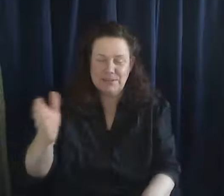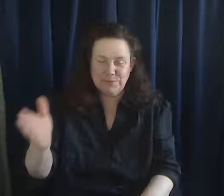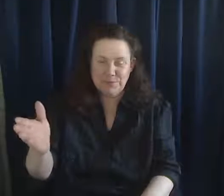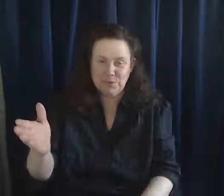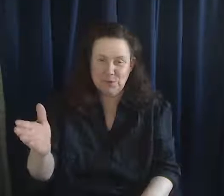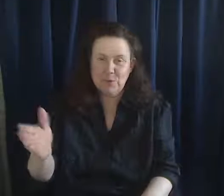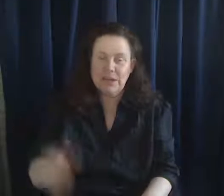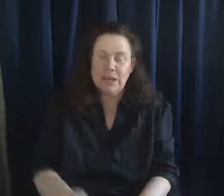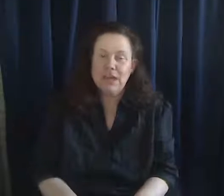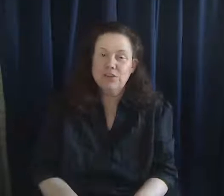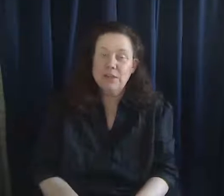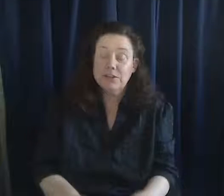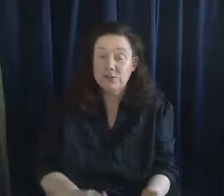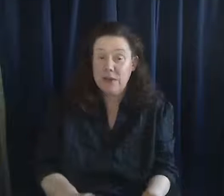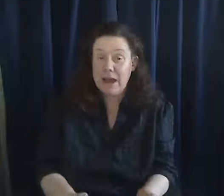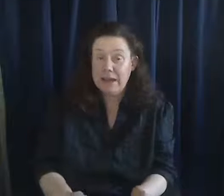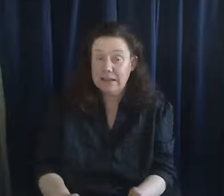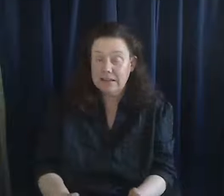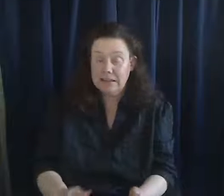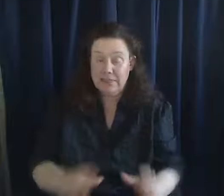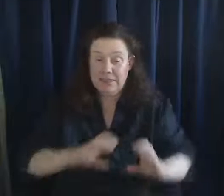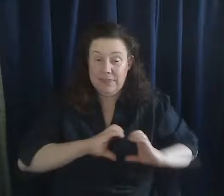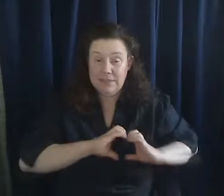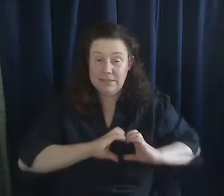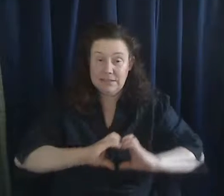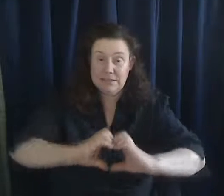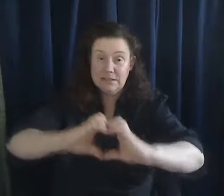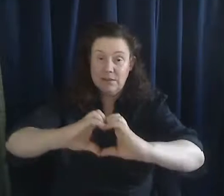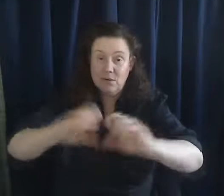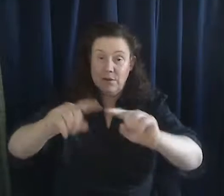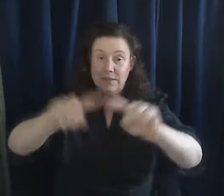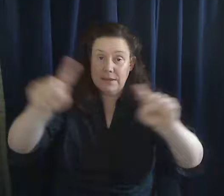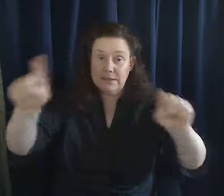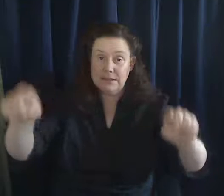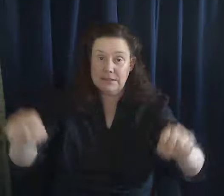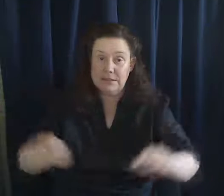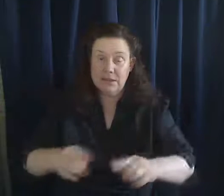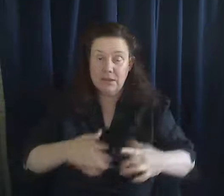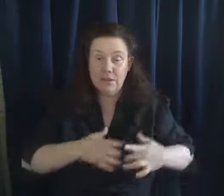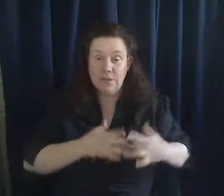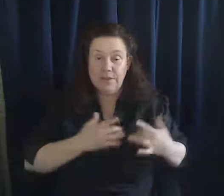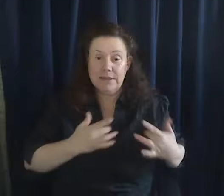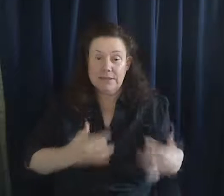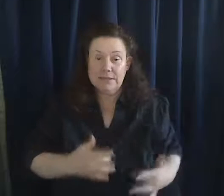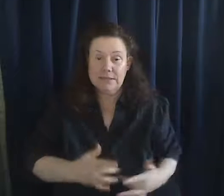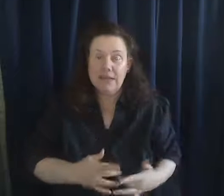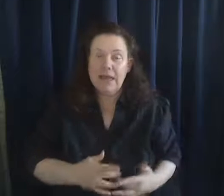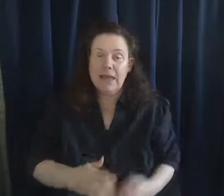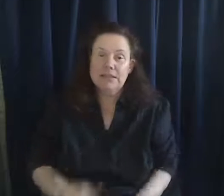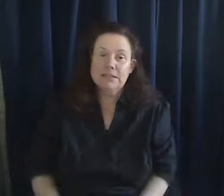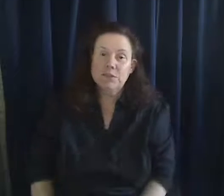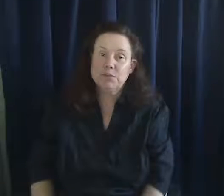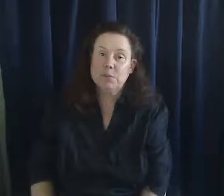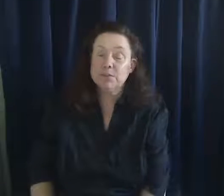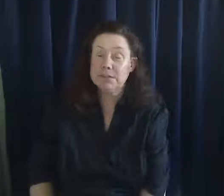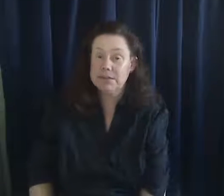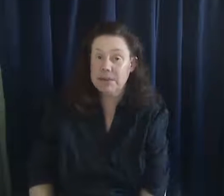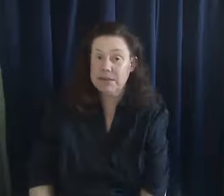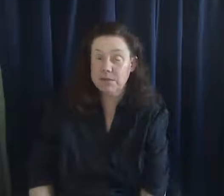up to you. And you may try this or this or this and see which one looks the best and